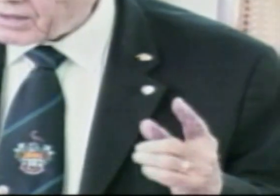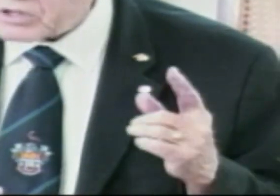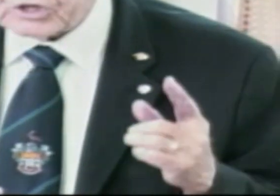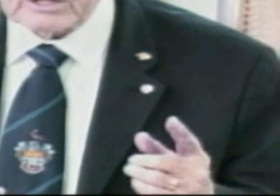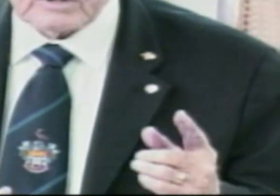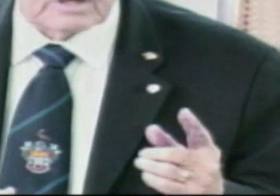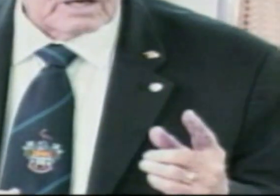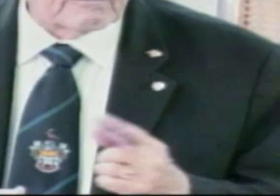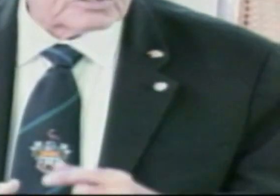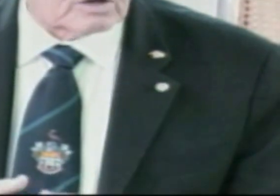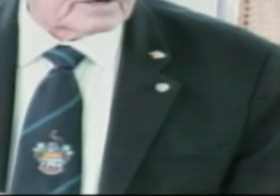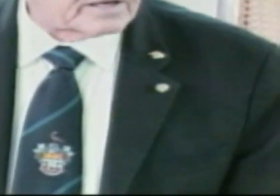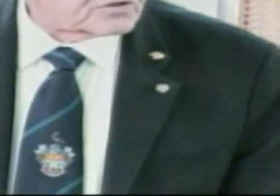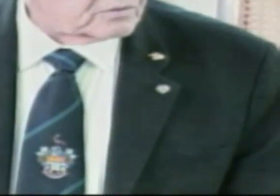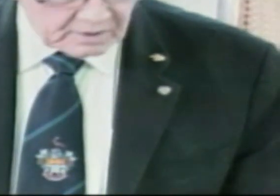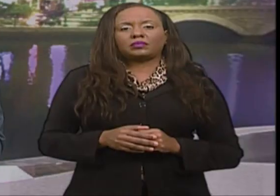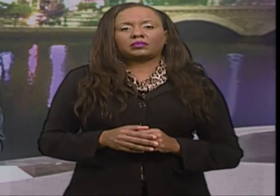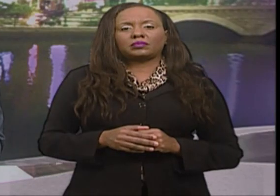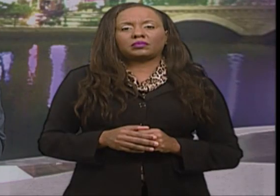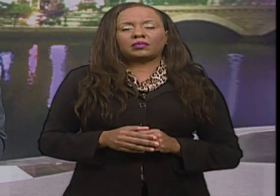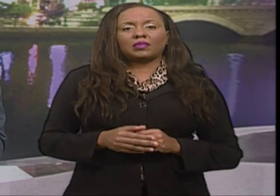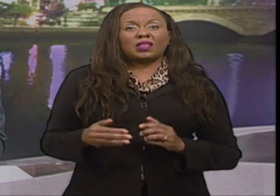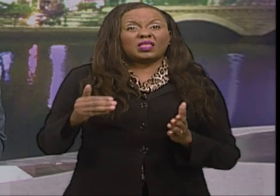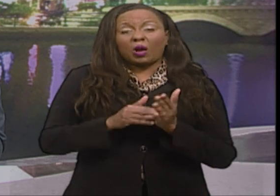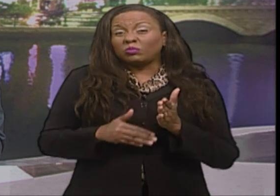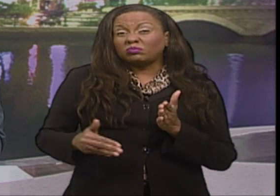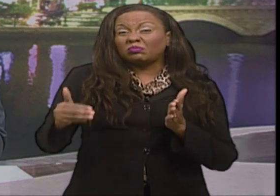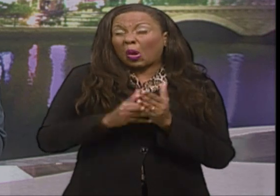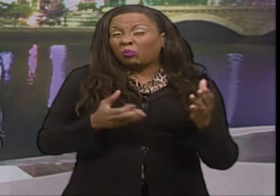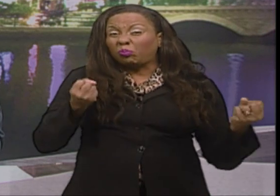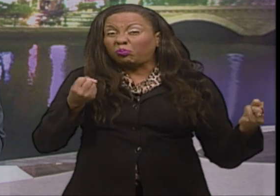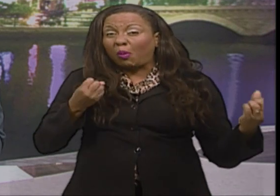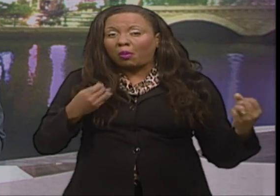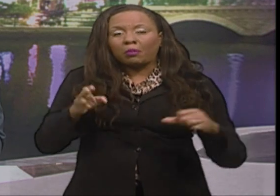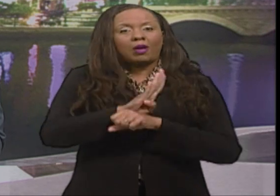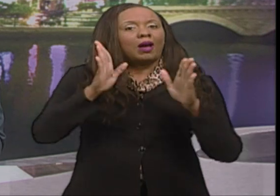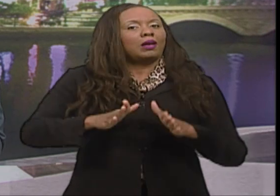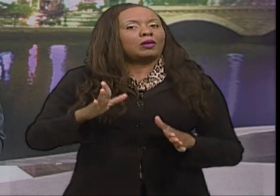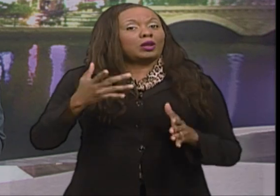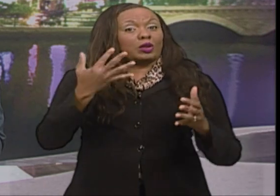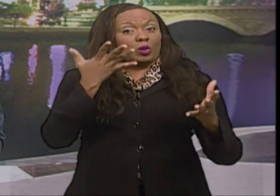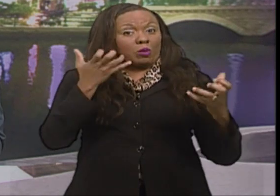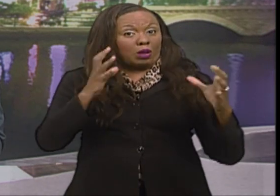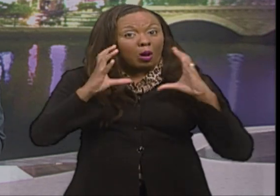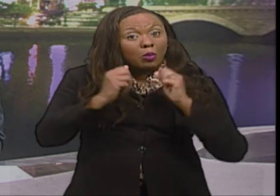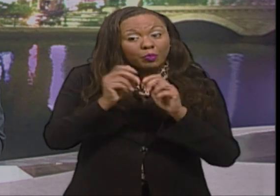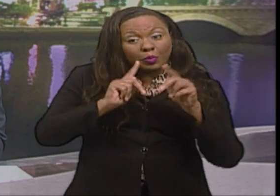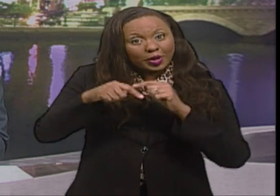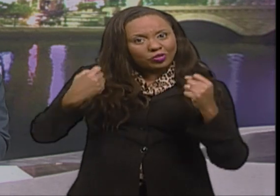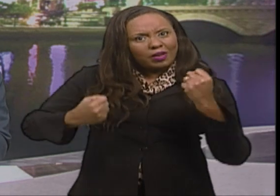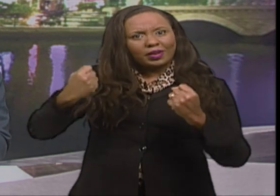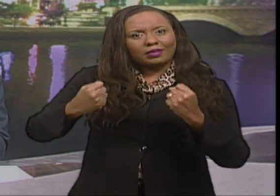with 1,000 children and resolve their issue. Thousands of Barbadians will have to change the way they communicate while